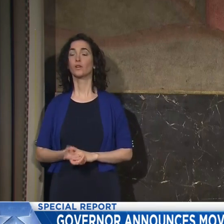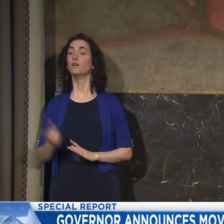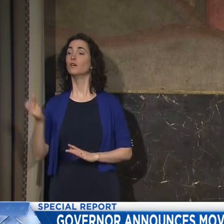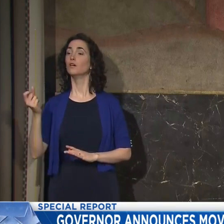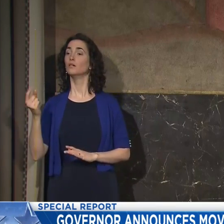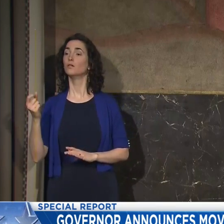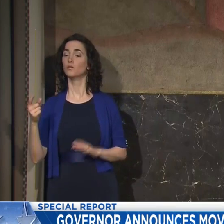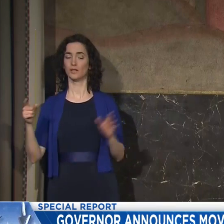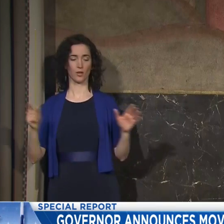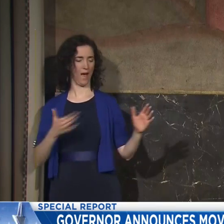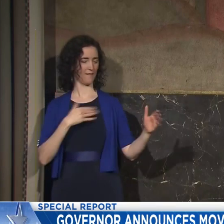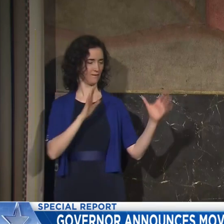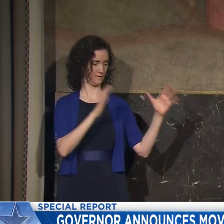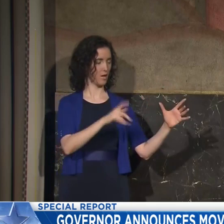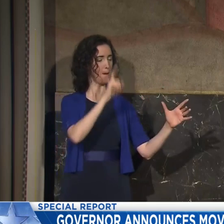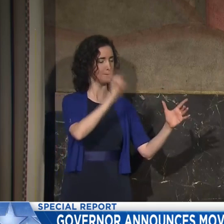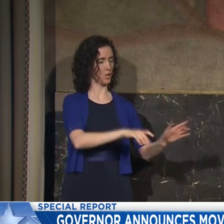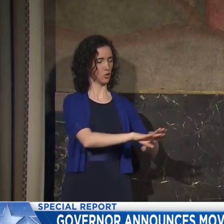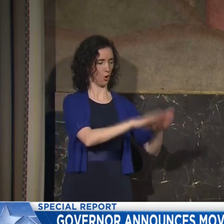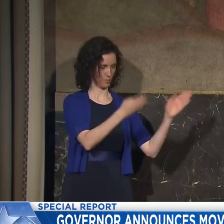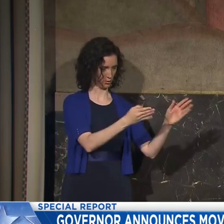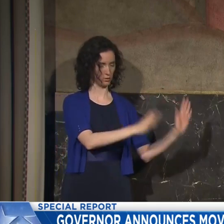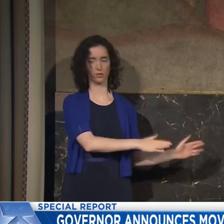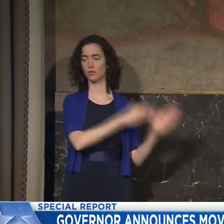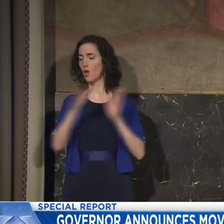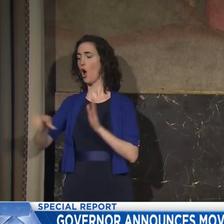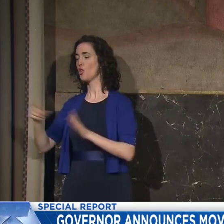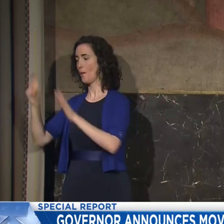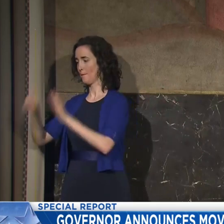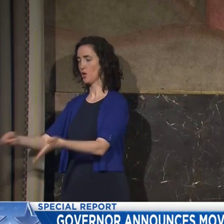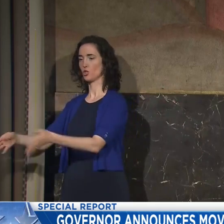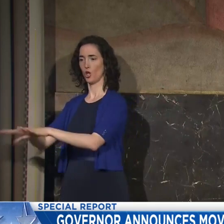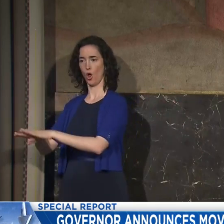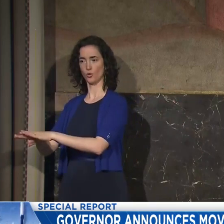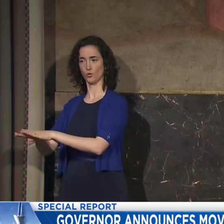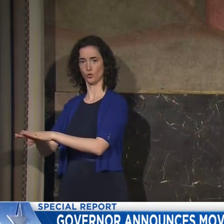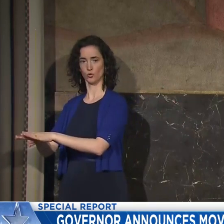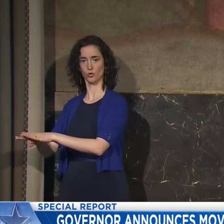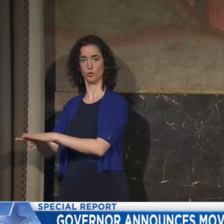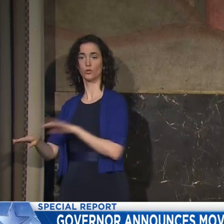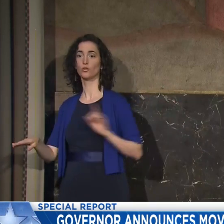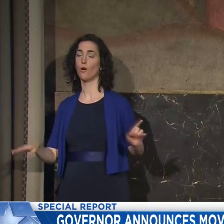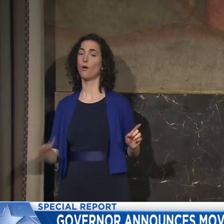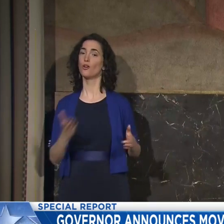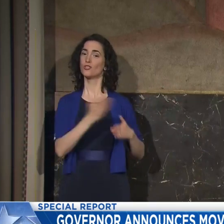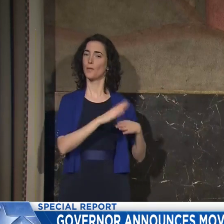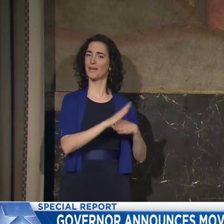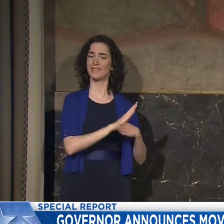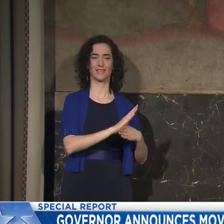everything in between. So if you're not CISA, if you're not essential